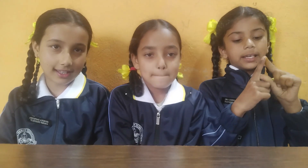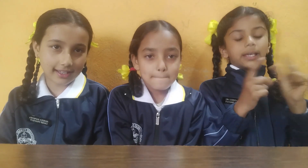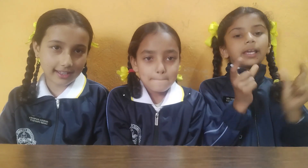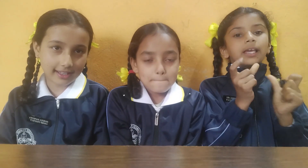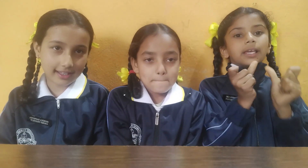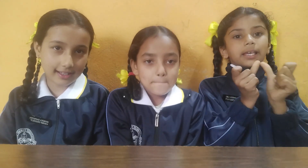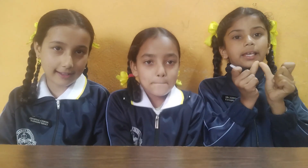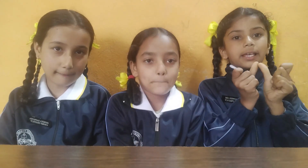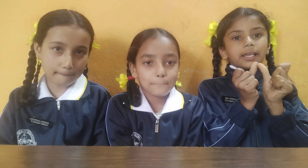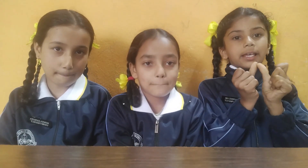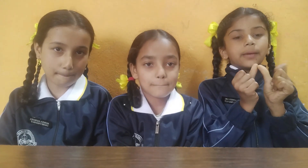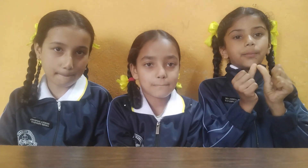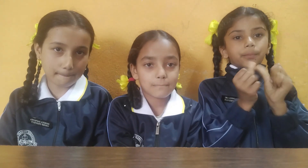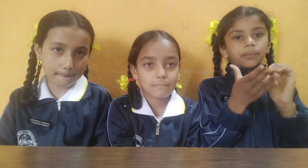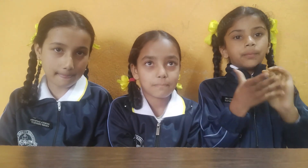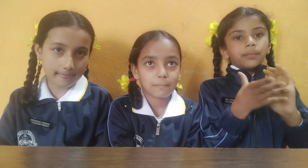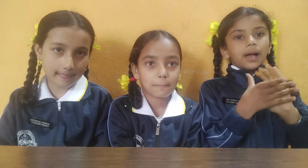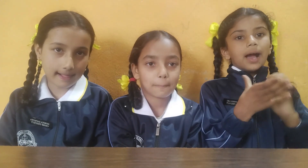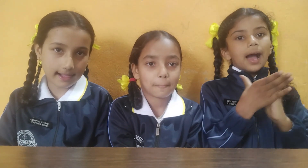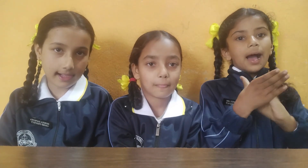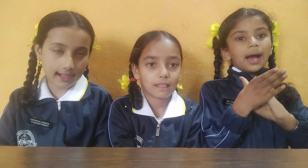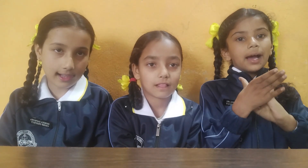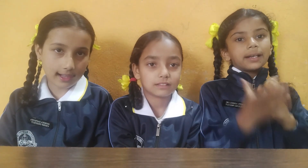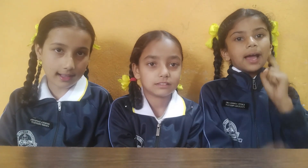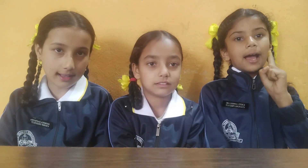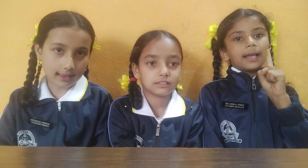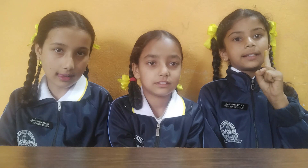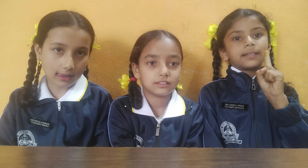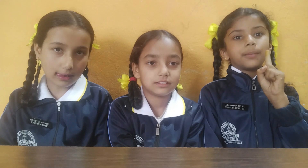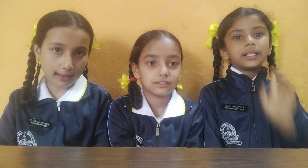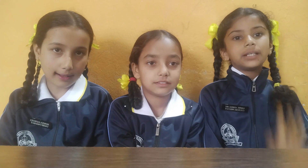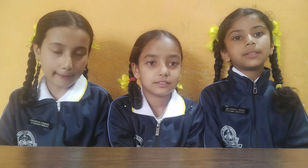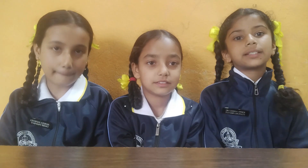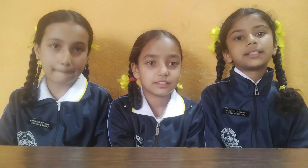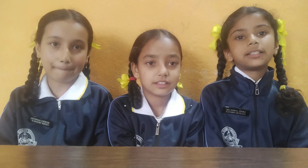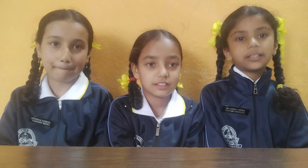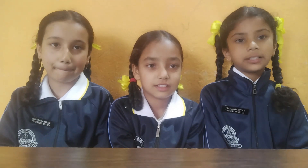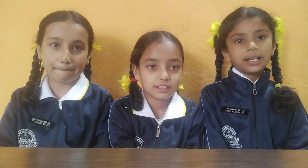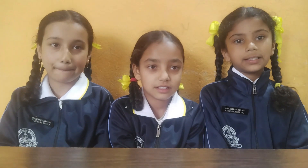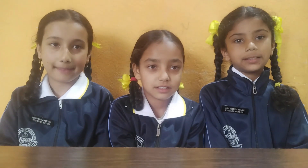e e a a a l my name is kriti bary